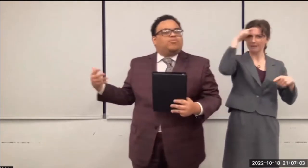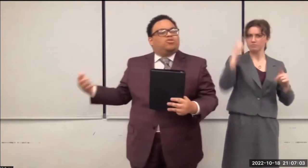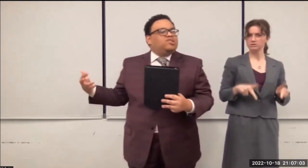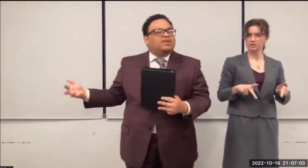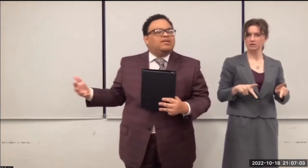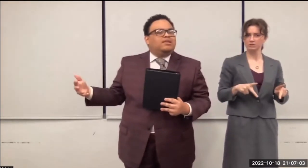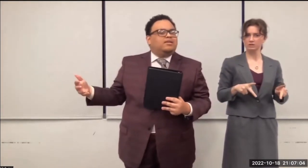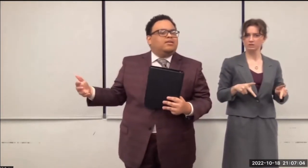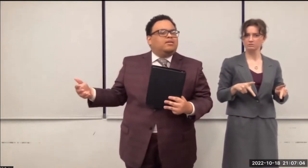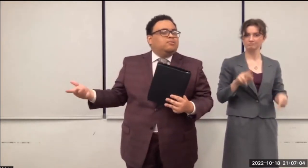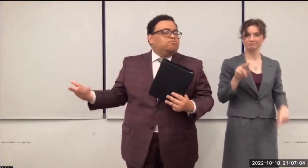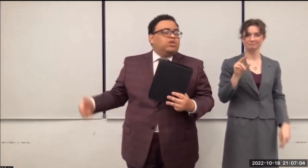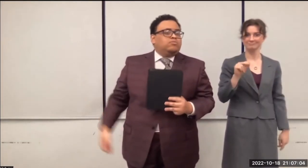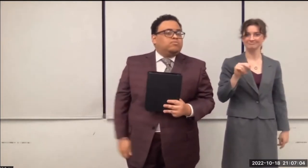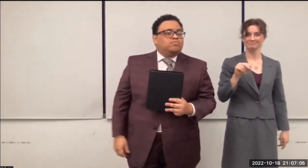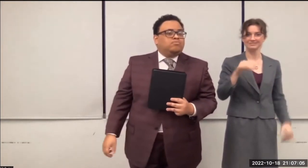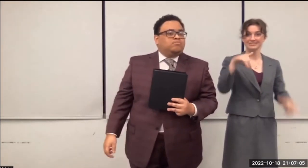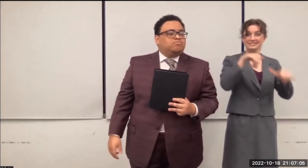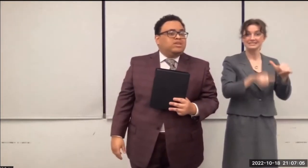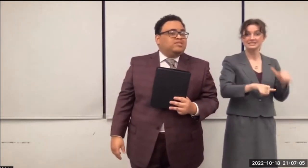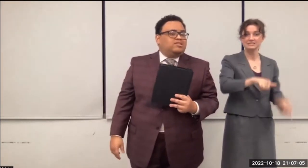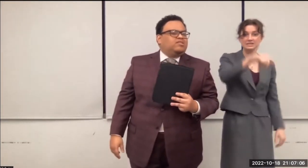person. No, stays black.